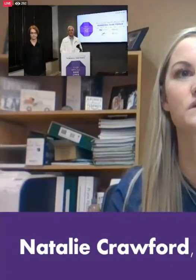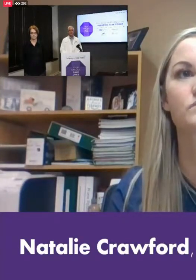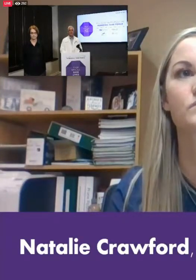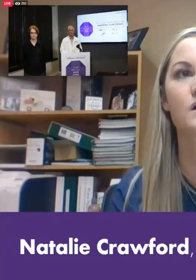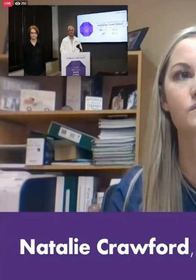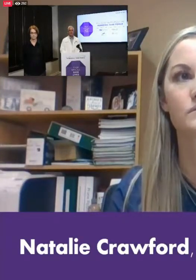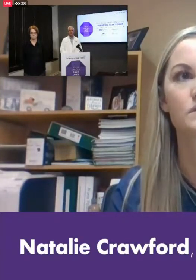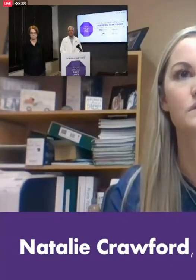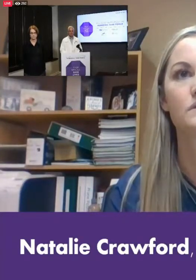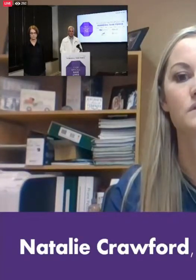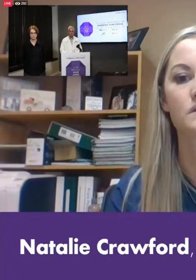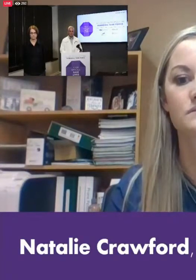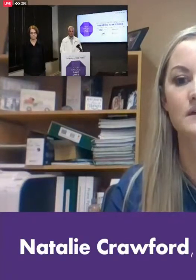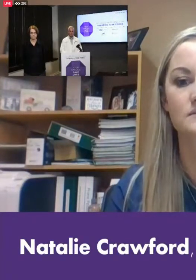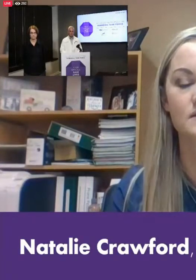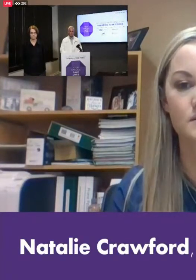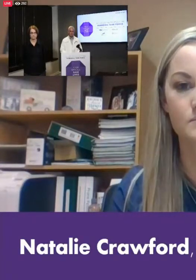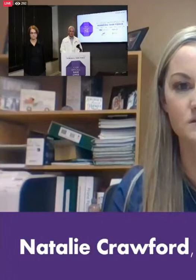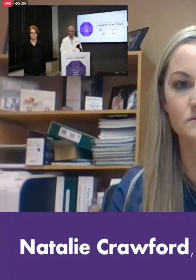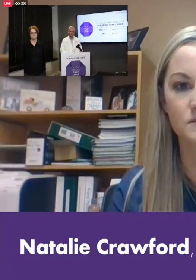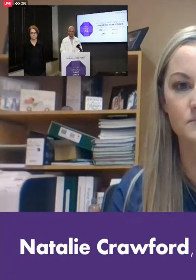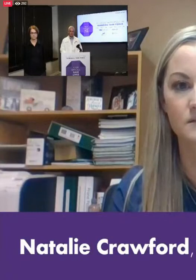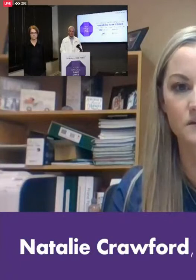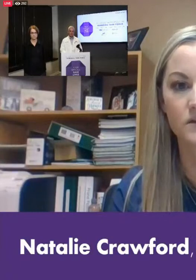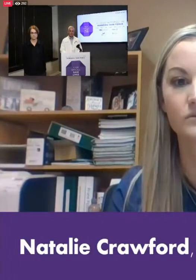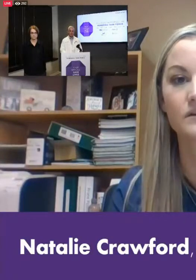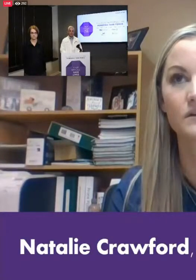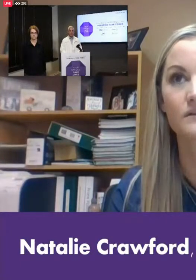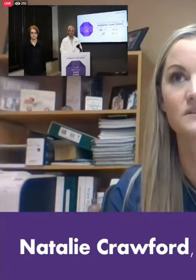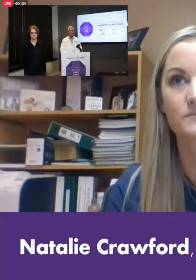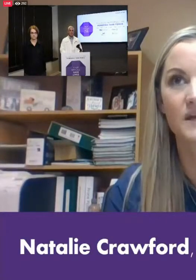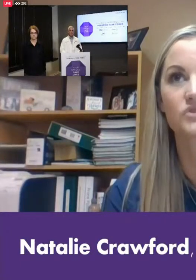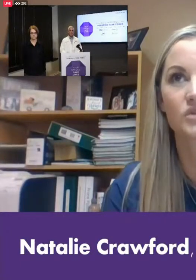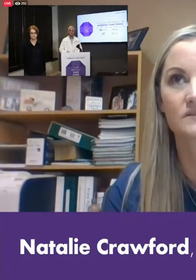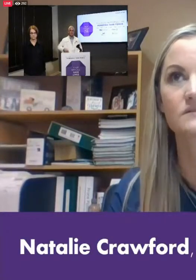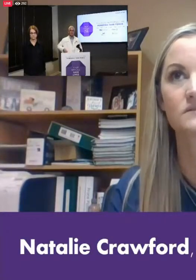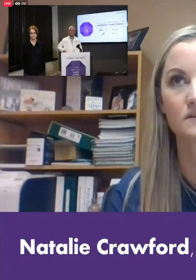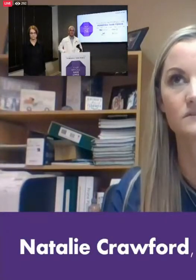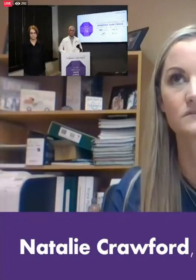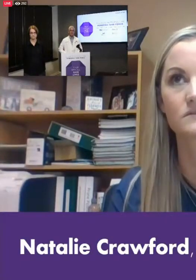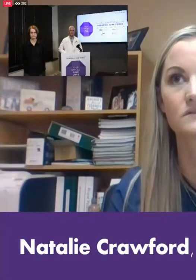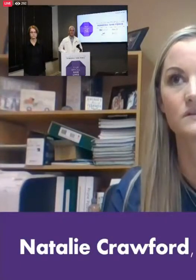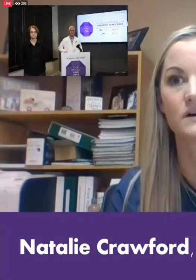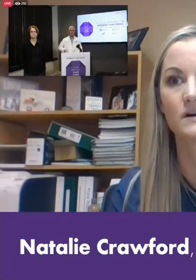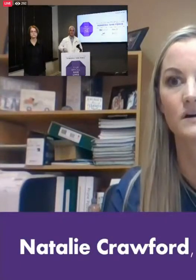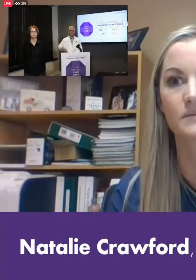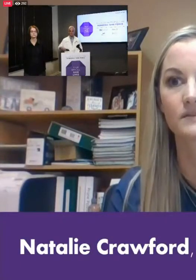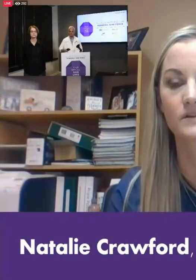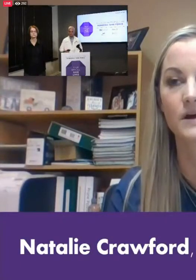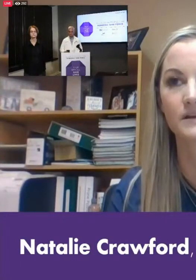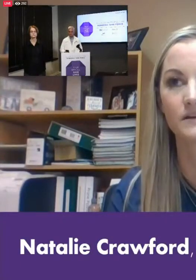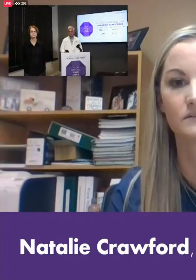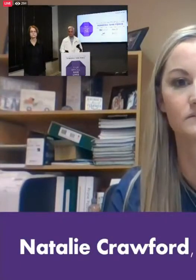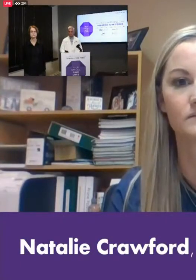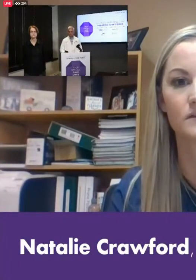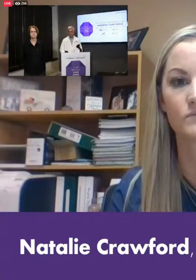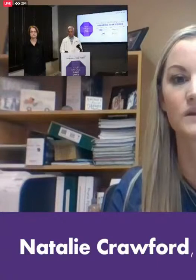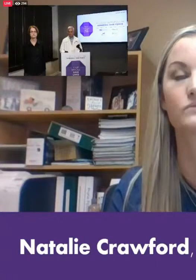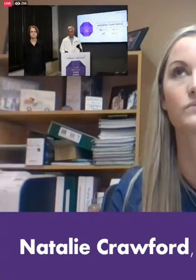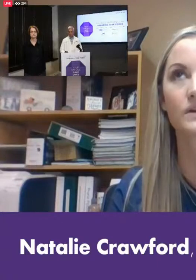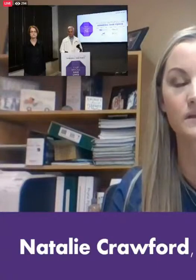sicker. It seems like throughout these last 8 months, the acuity of these patients they're